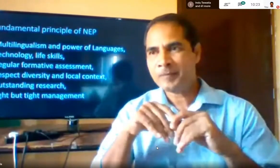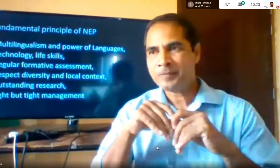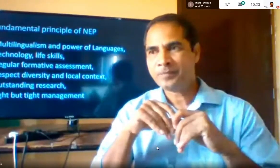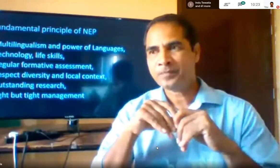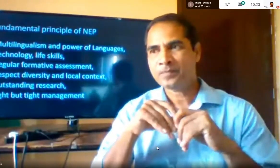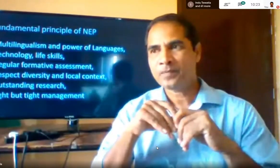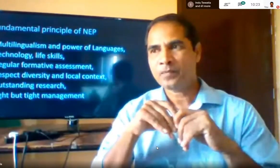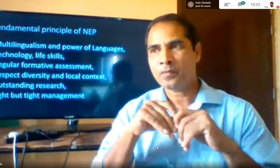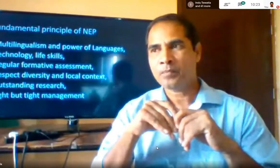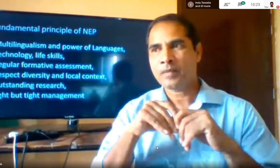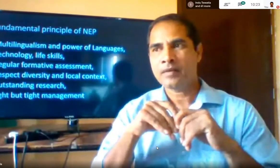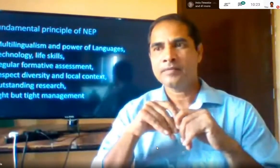need.